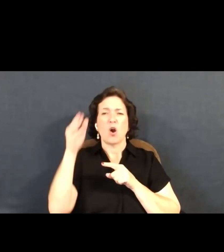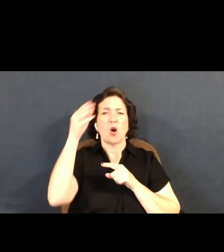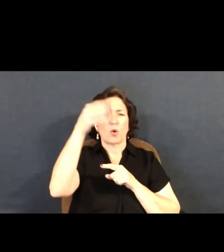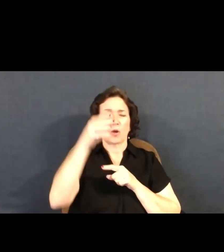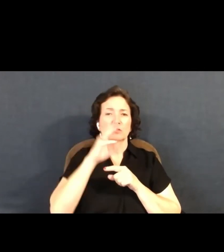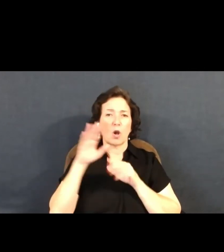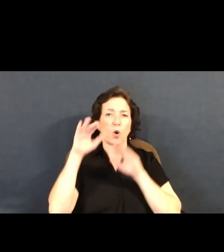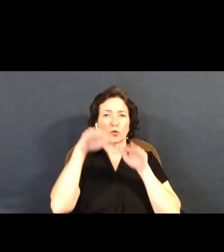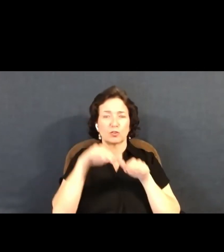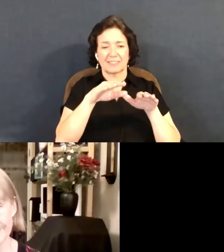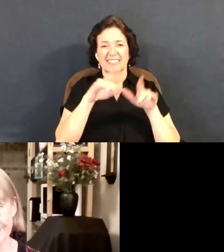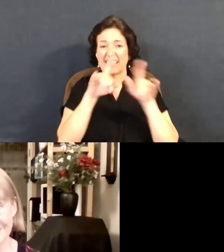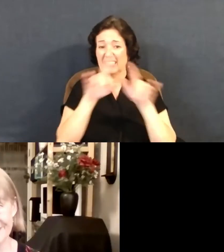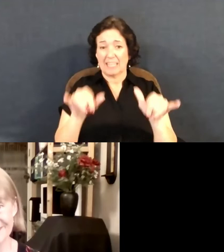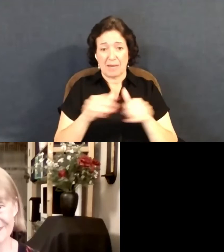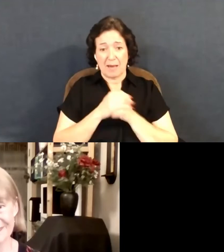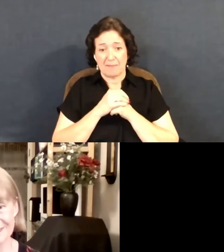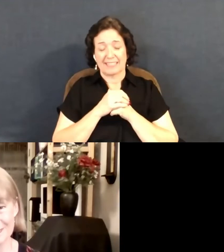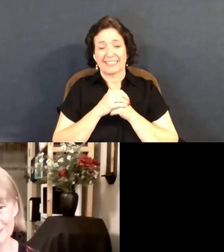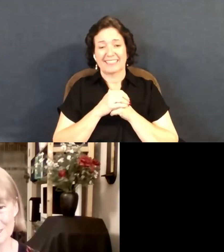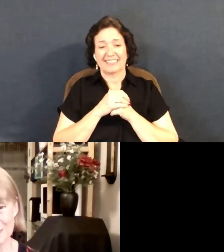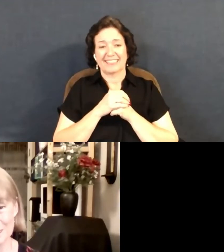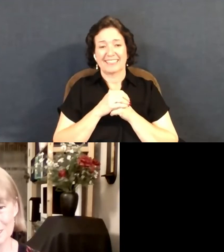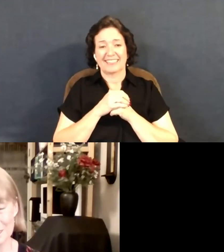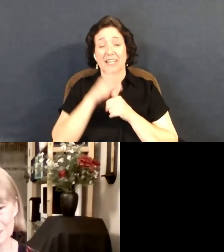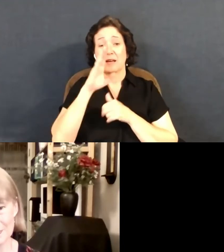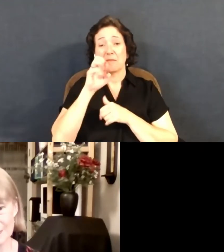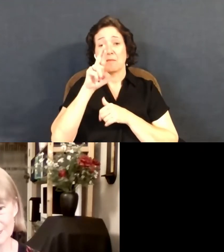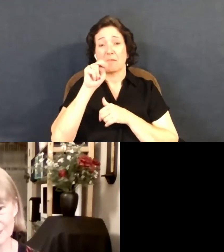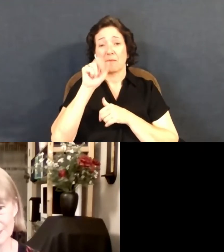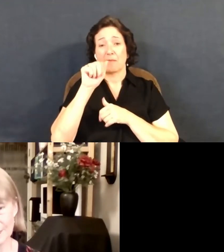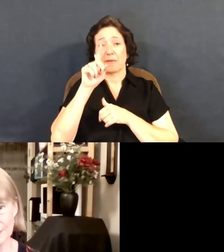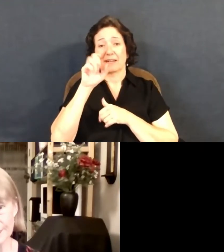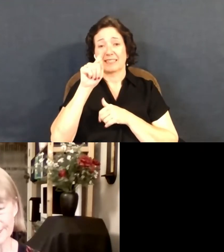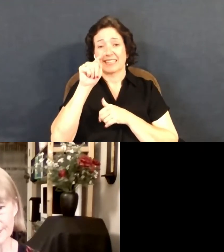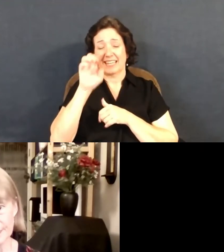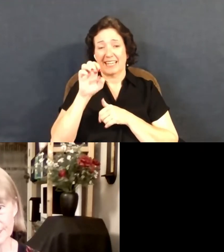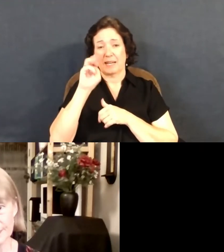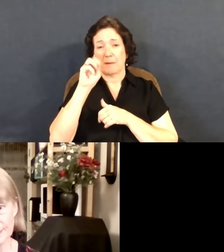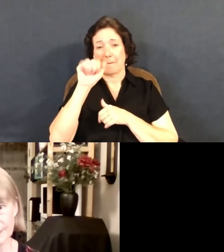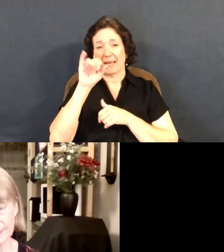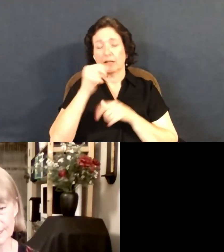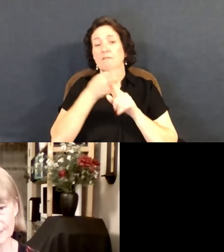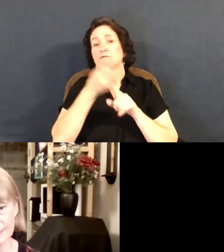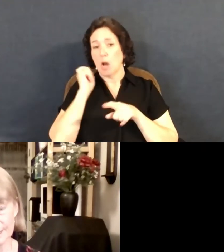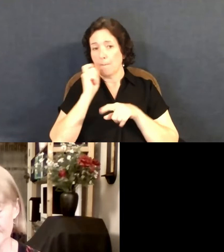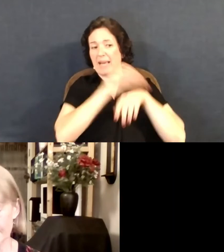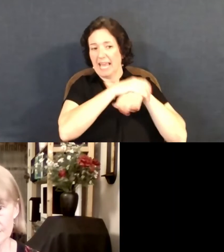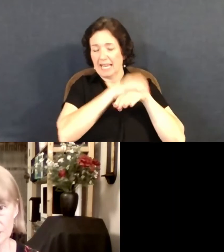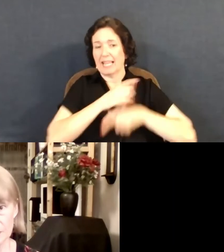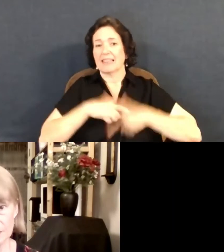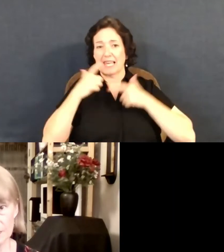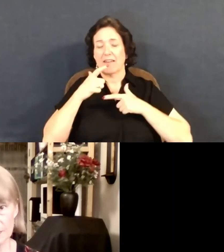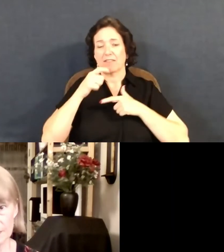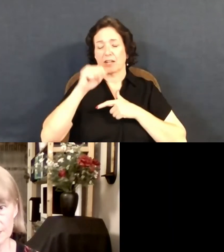ocean, all at the same time. Bernadette Nason hails from England, lives in